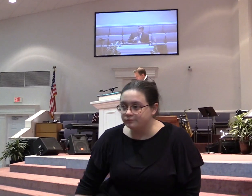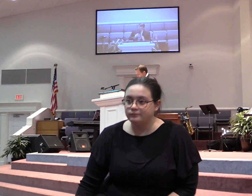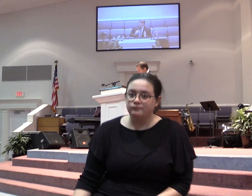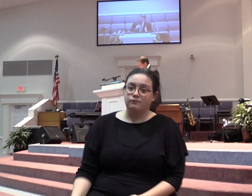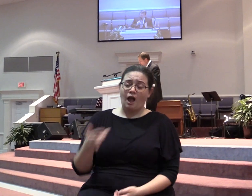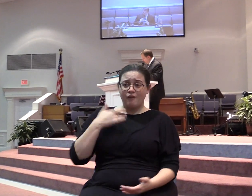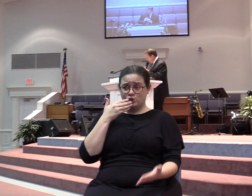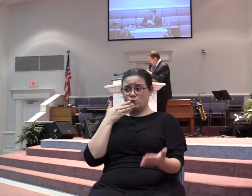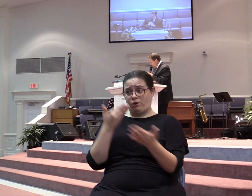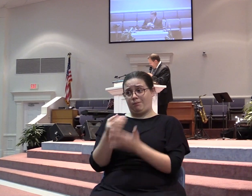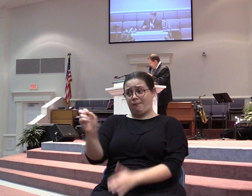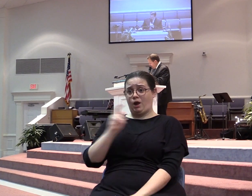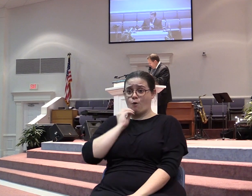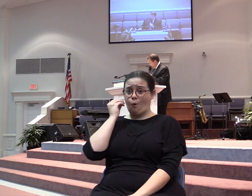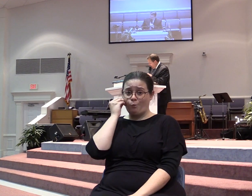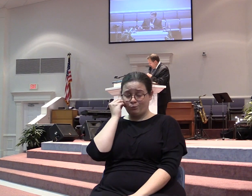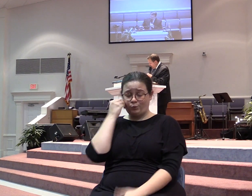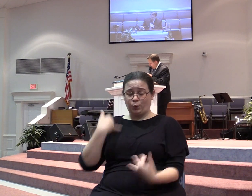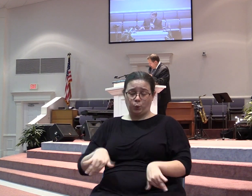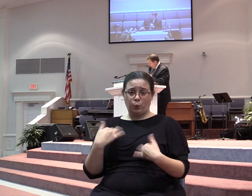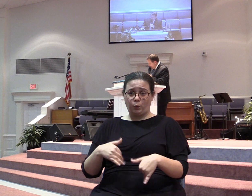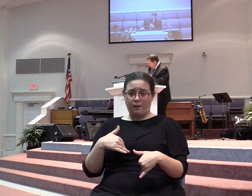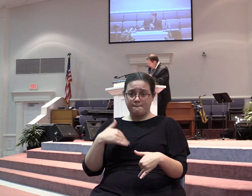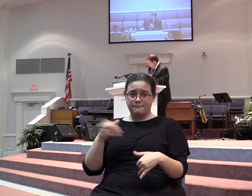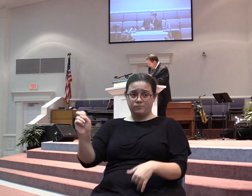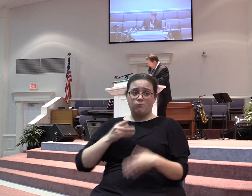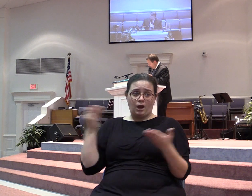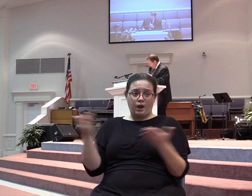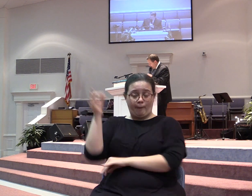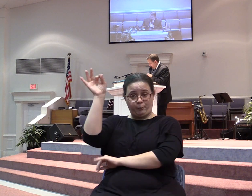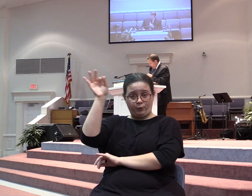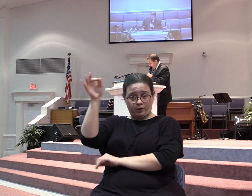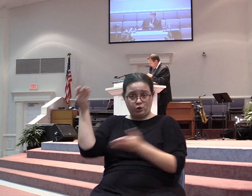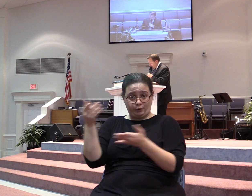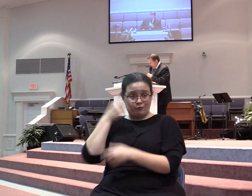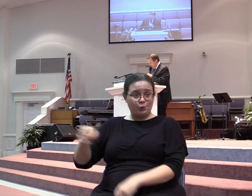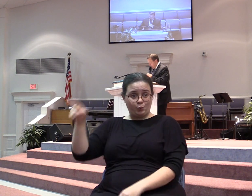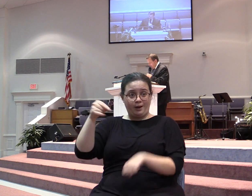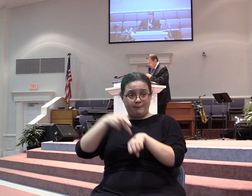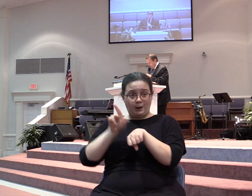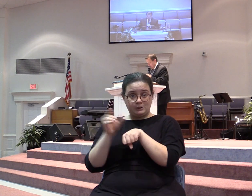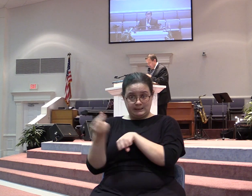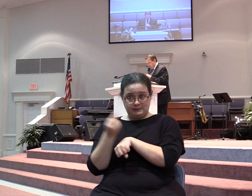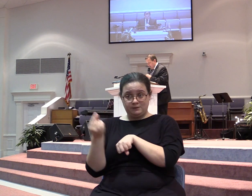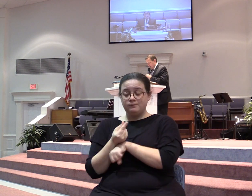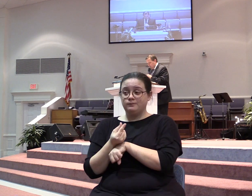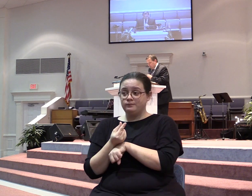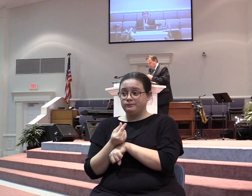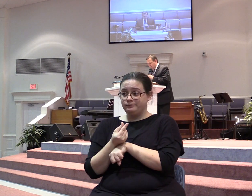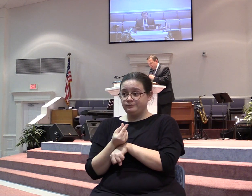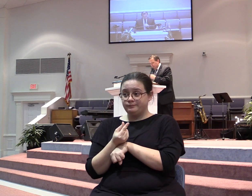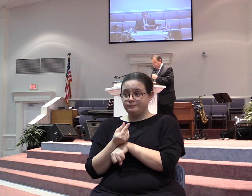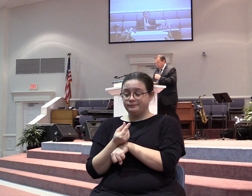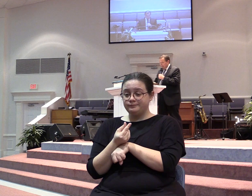Feels good to be home. Feels good to be back in the pulpit at the Pentecostals of Gainesville. Let